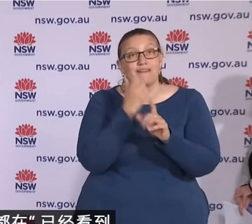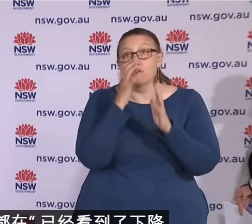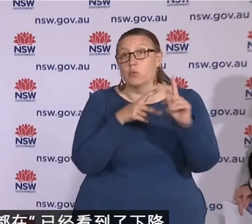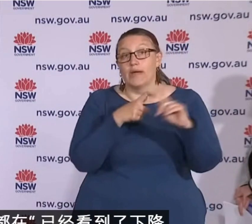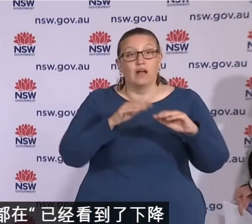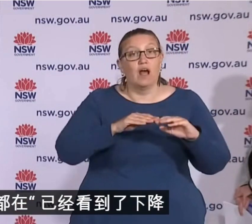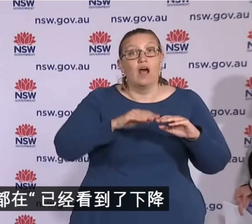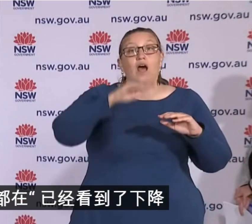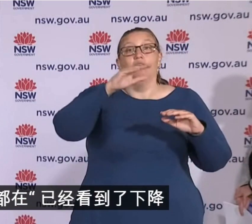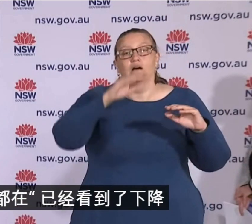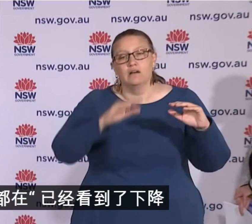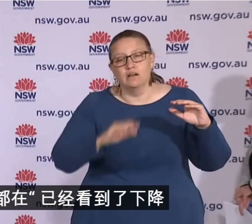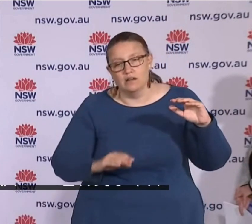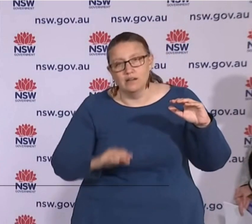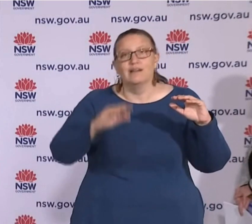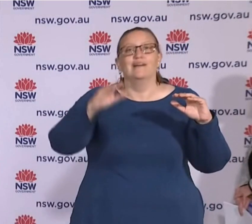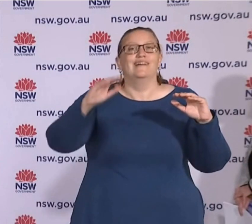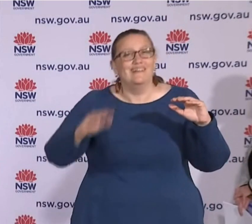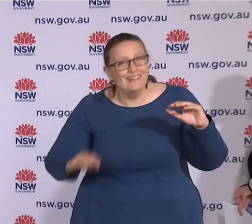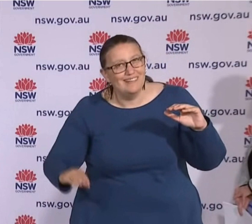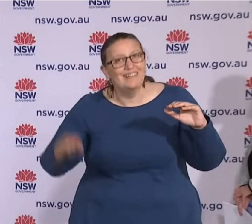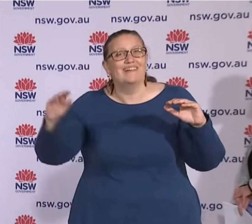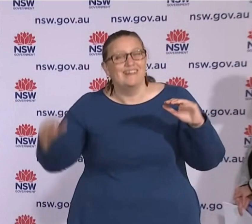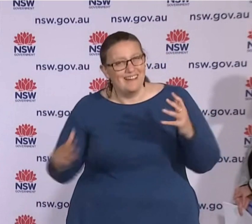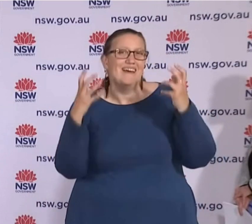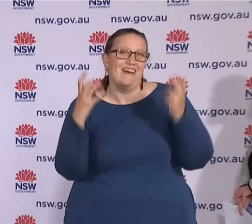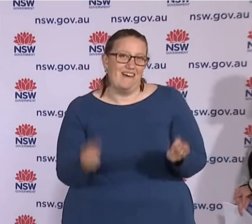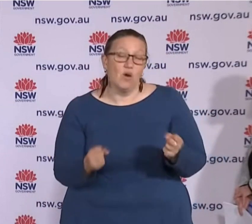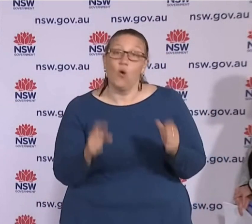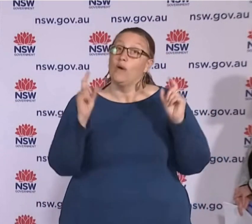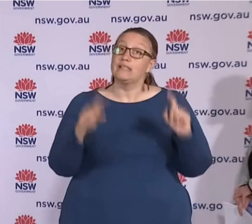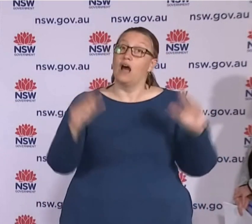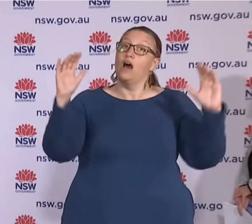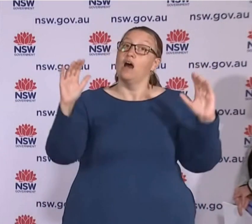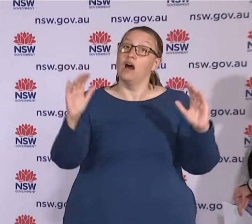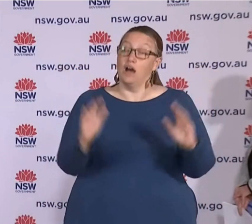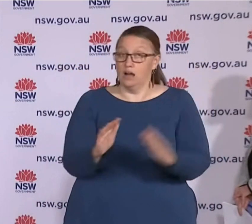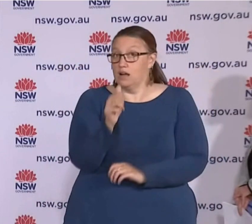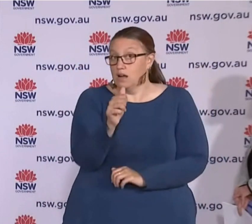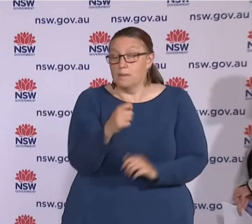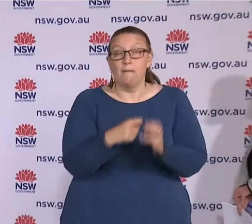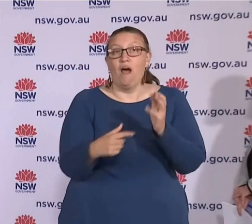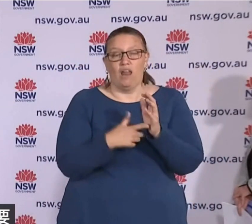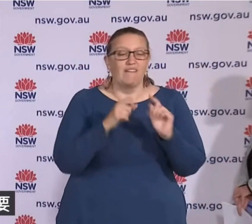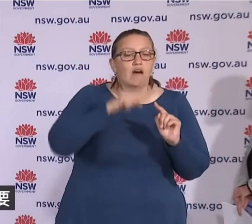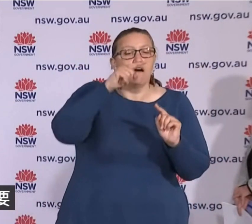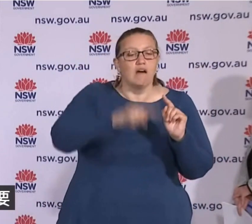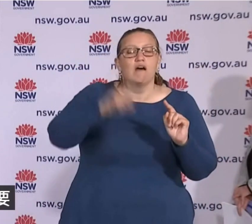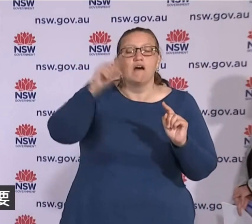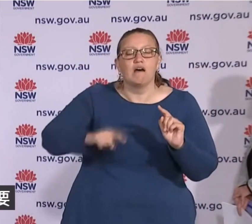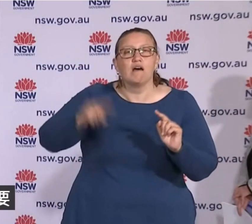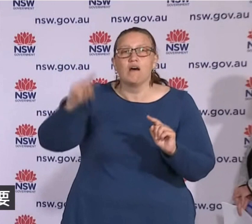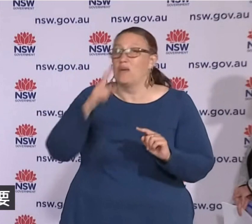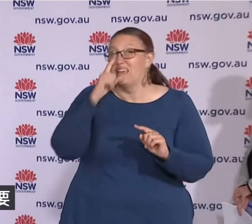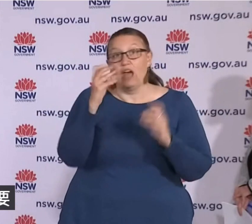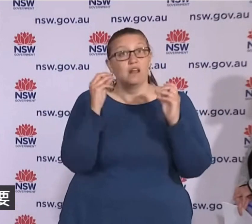seen a decline, and we certainly want that trend to continue. But we also know how volatile the situation is, and we just have to stick with the